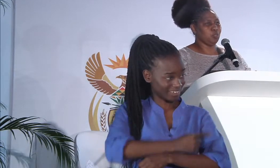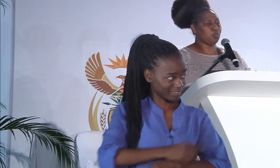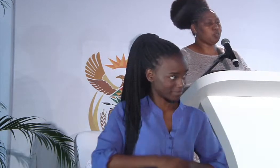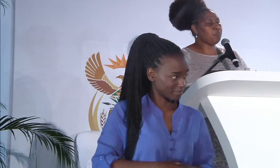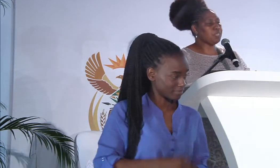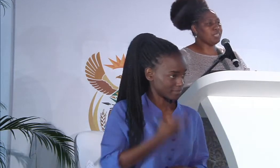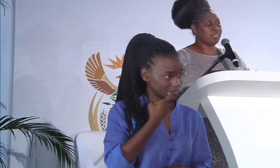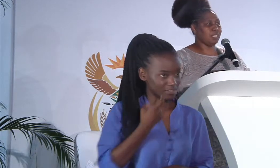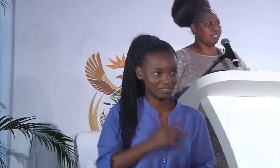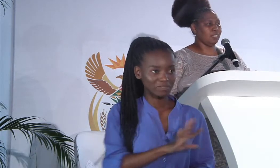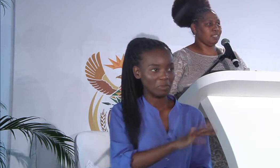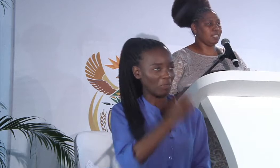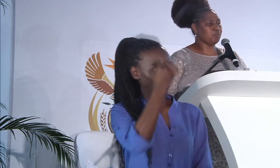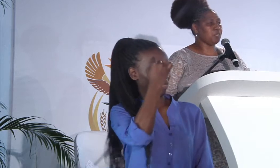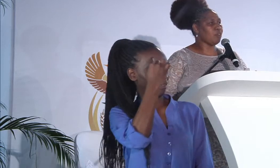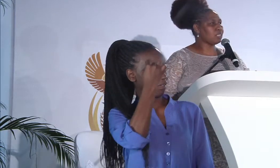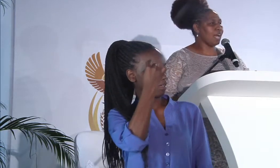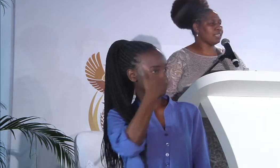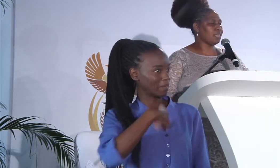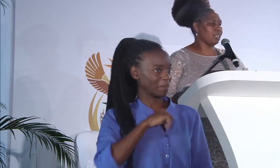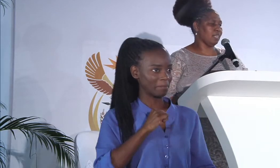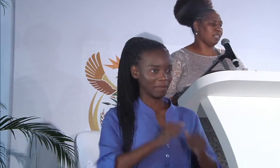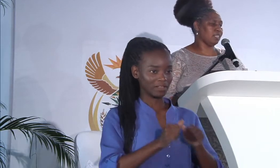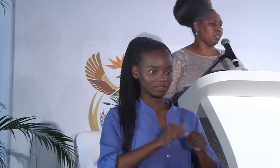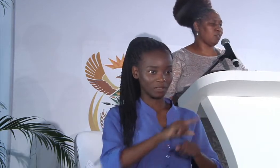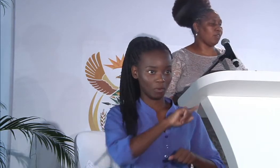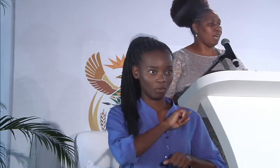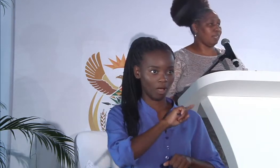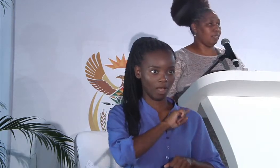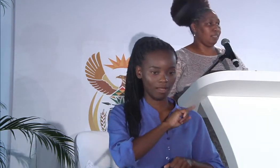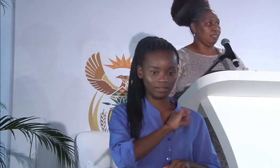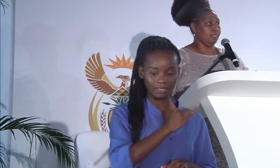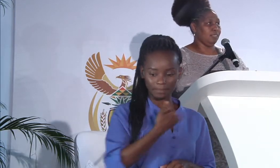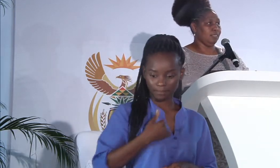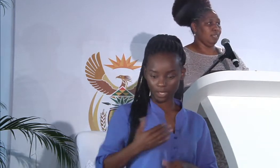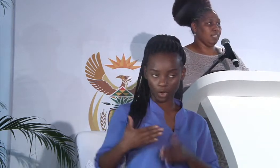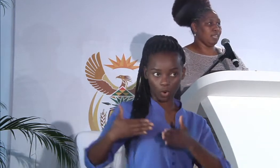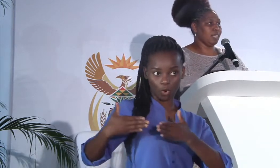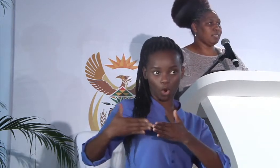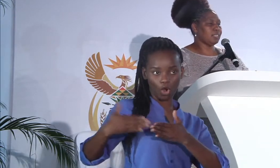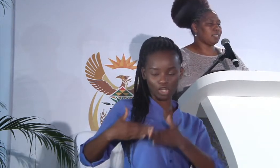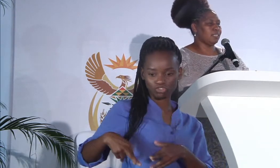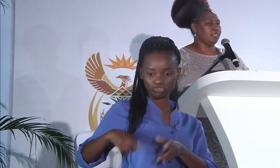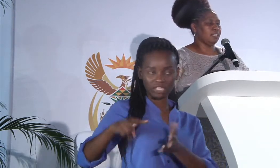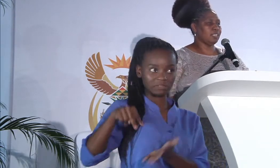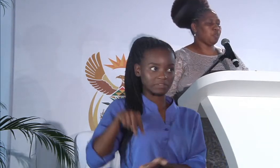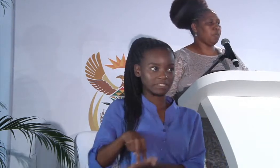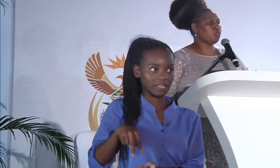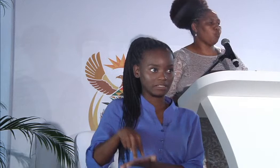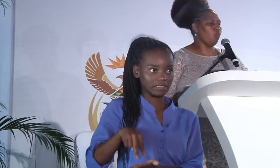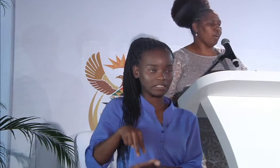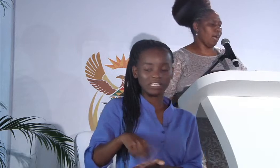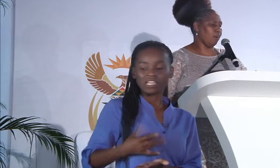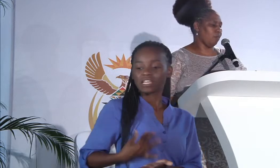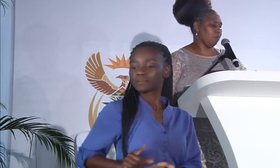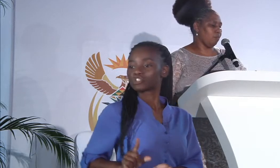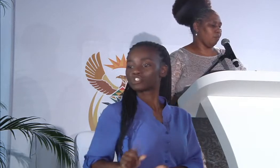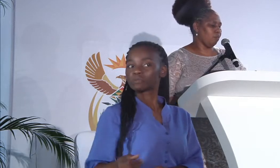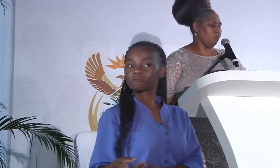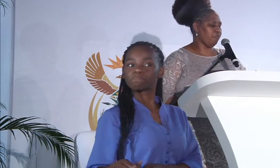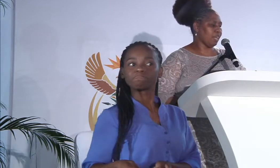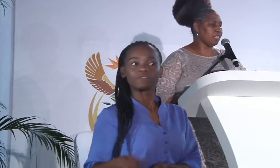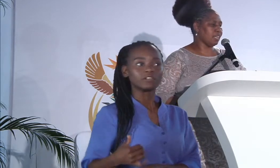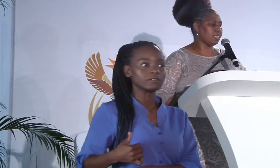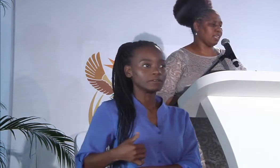So stop thinking just because I stand at the street corner and get the cheapest wunga